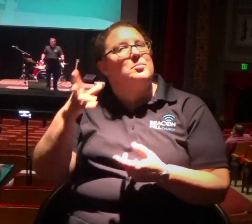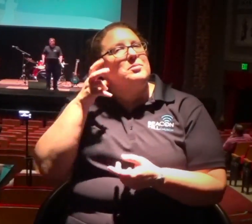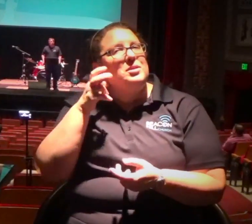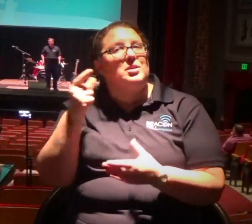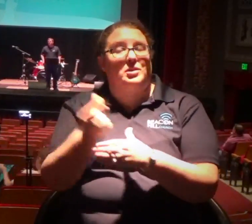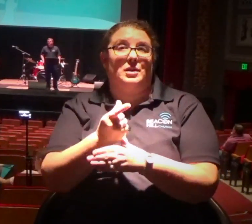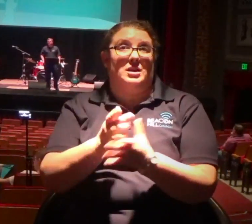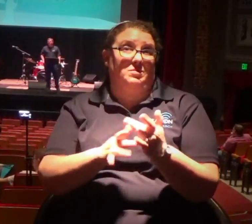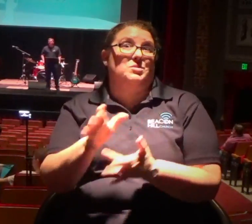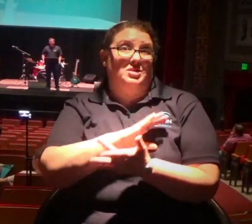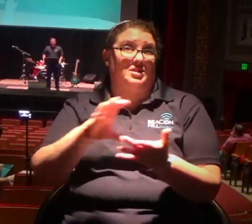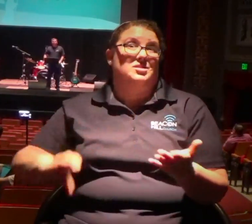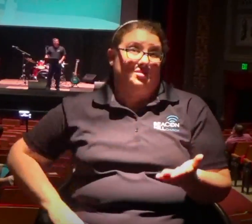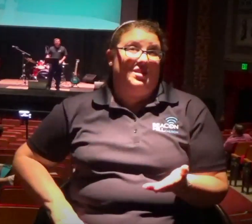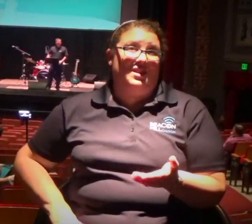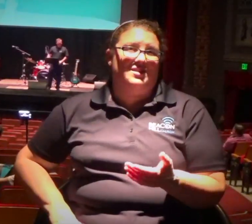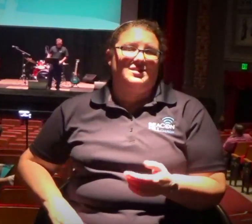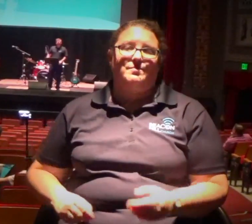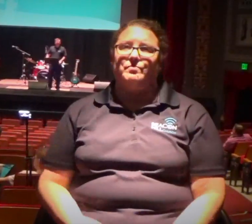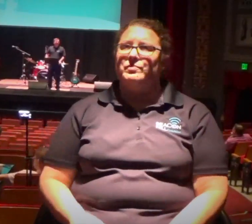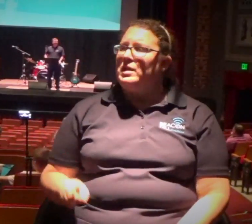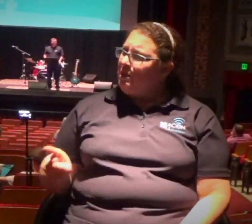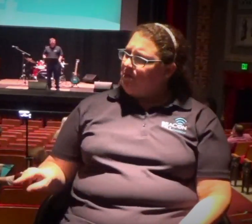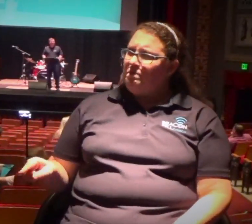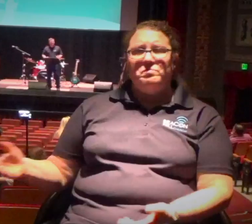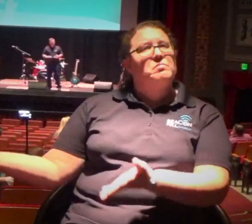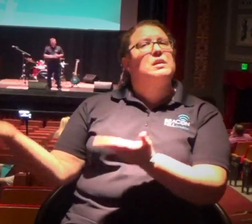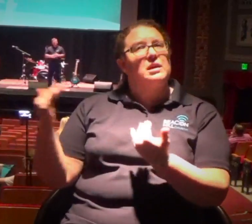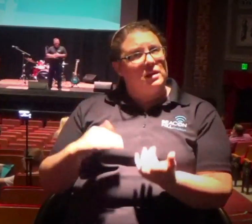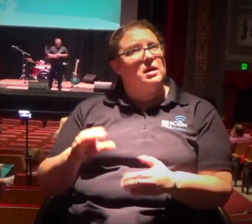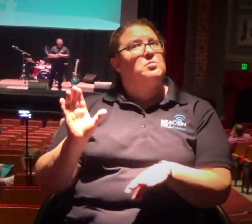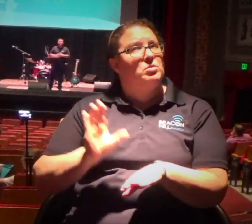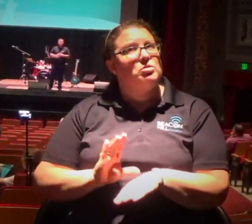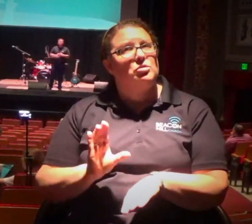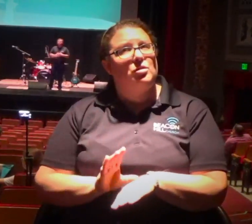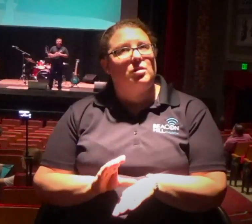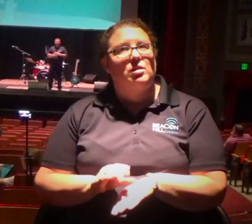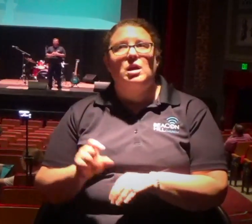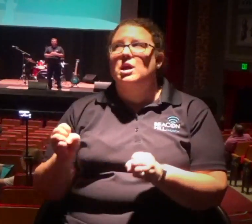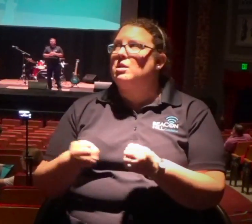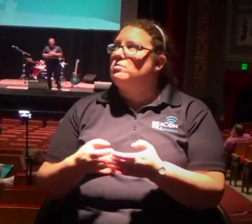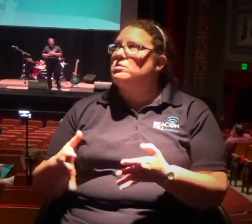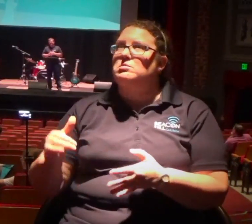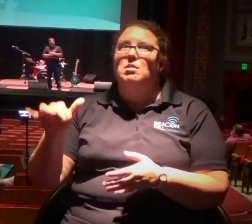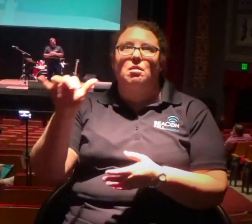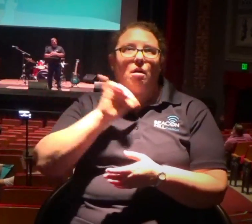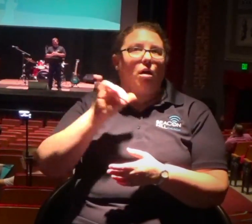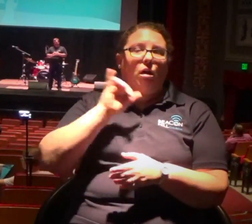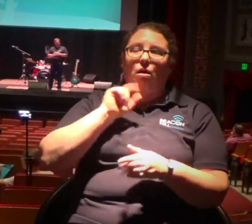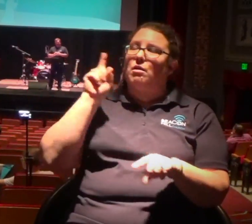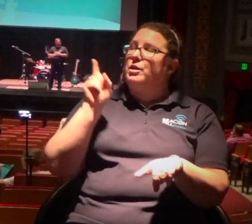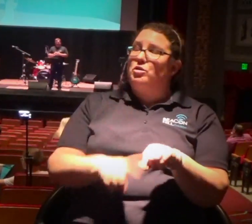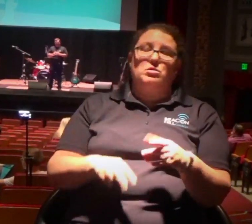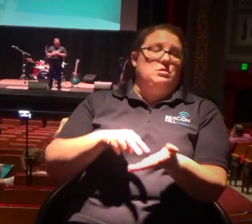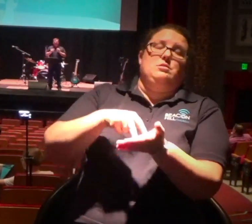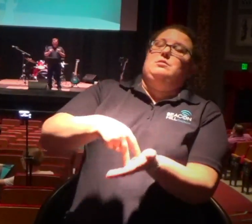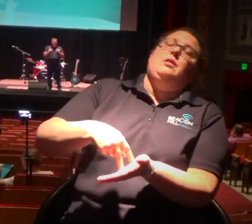Jesus Christ. And, you know, Wilmer came. He came to church. He was so drunk, he couldn't even stand. And he